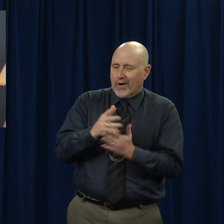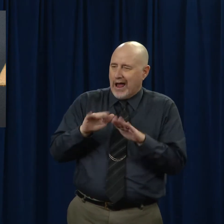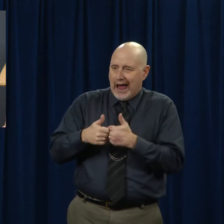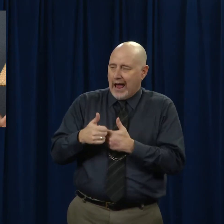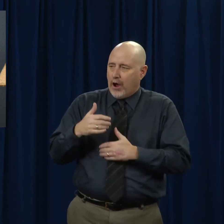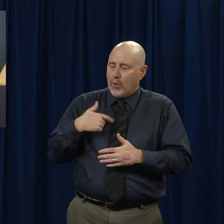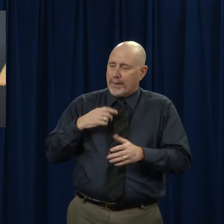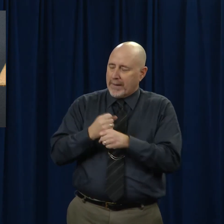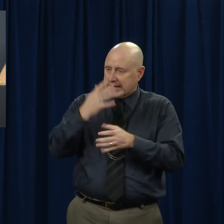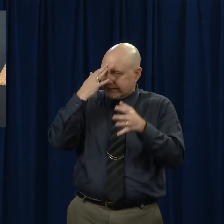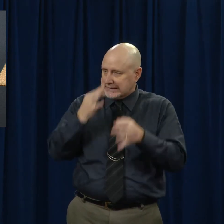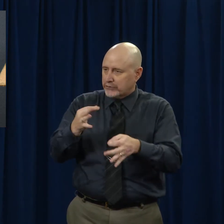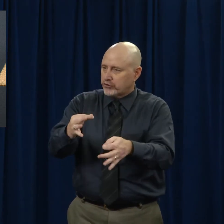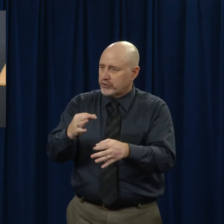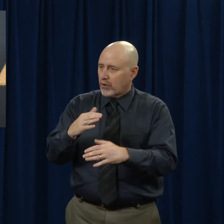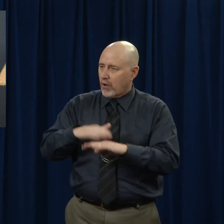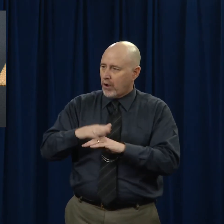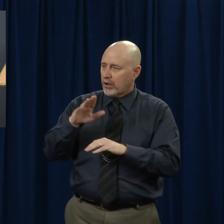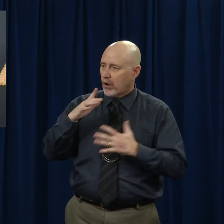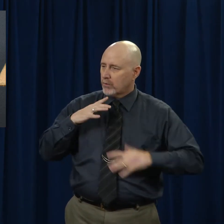for how we judge this.